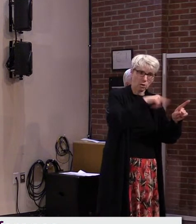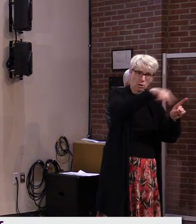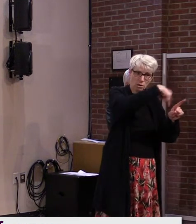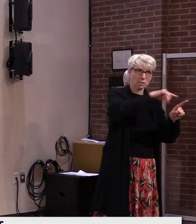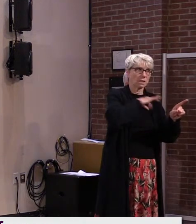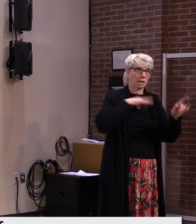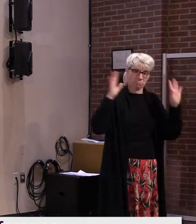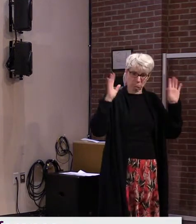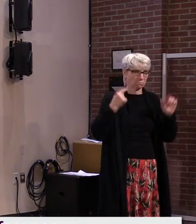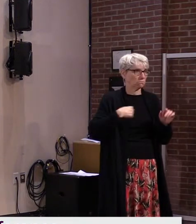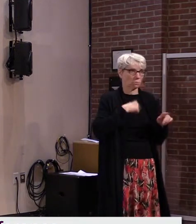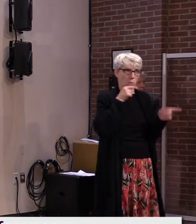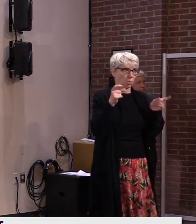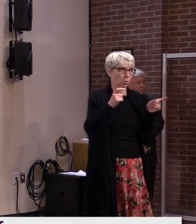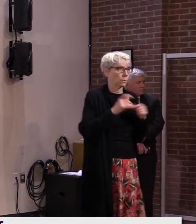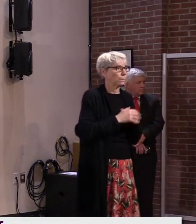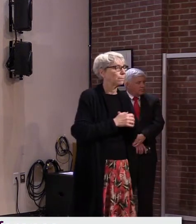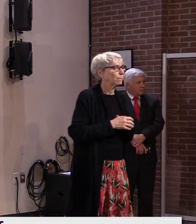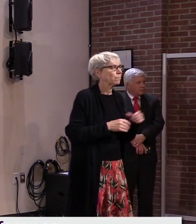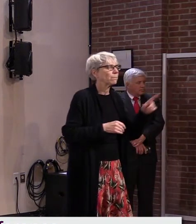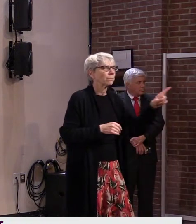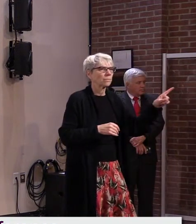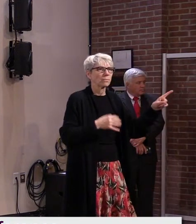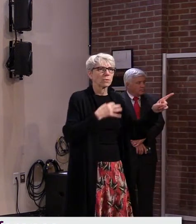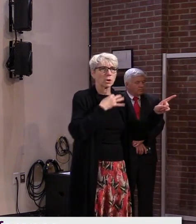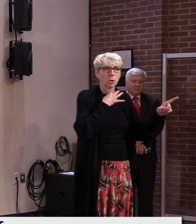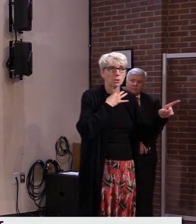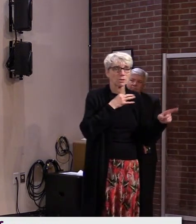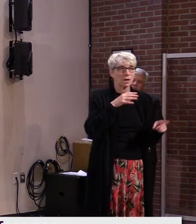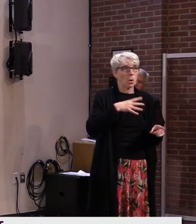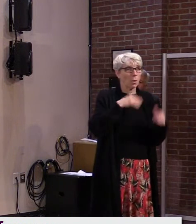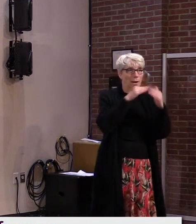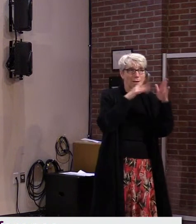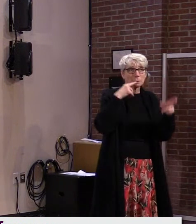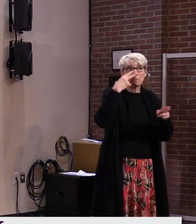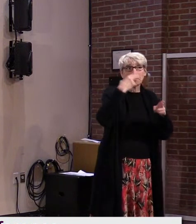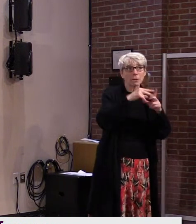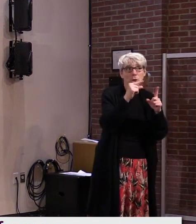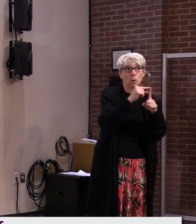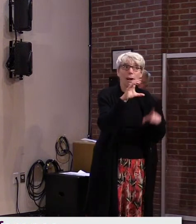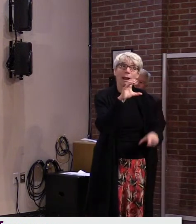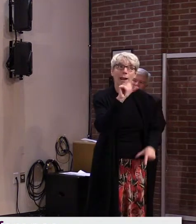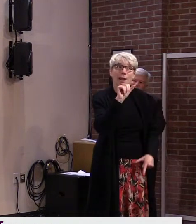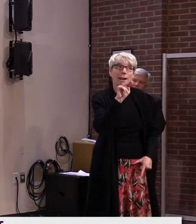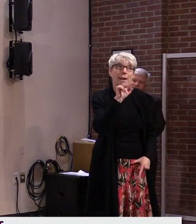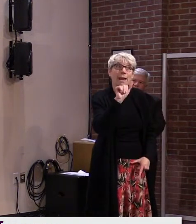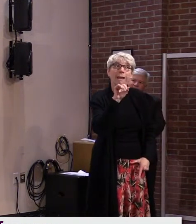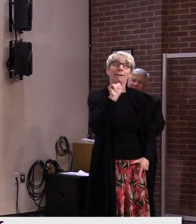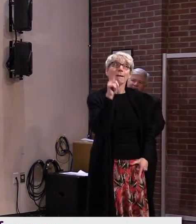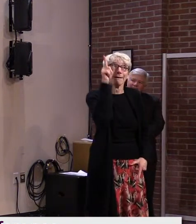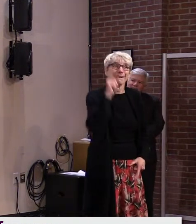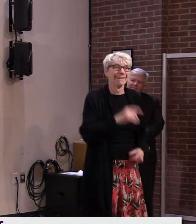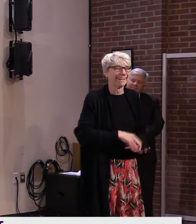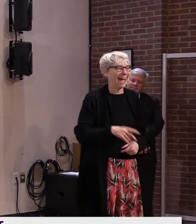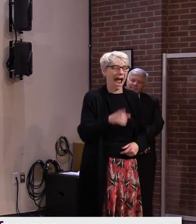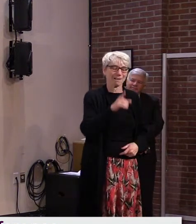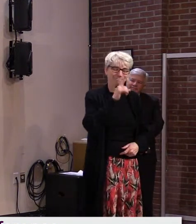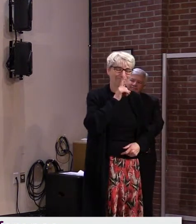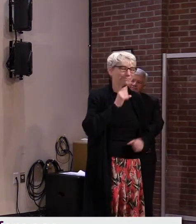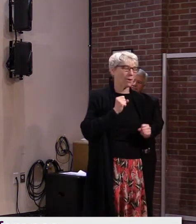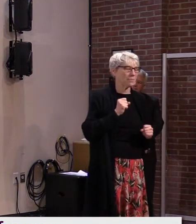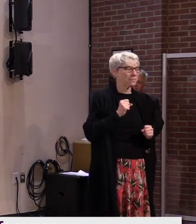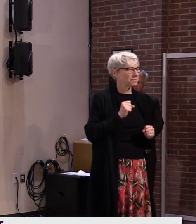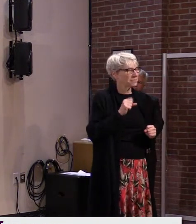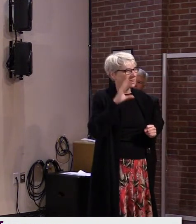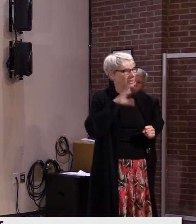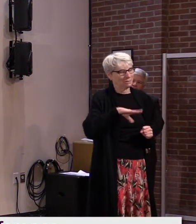Another thing, any mention of the word Canada today on the White House call? No, as frustrating as it is, we